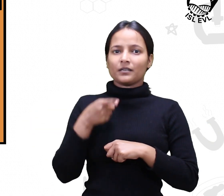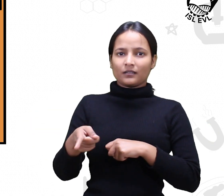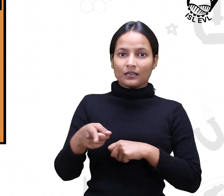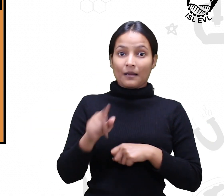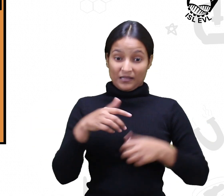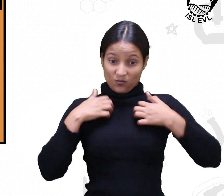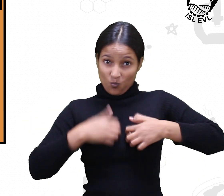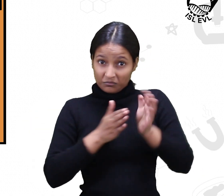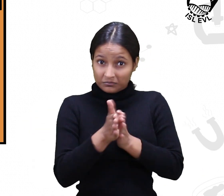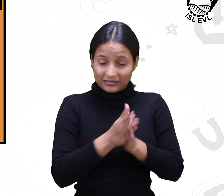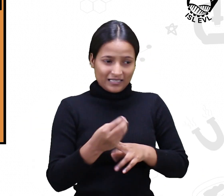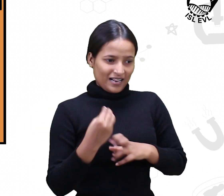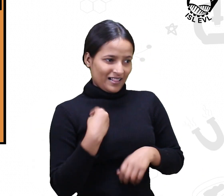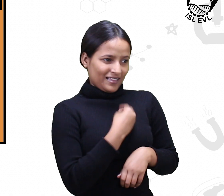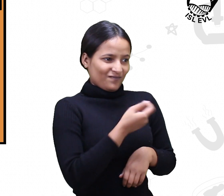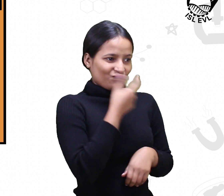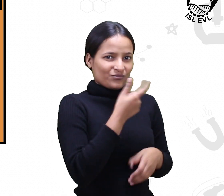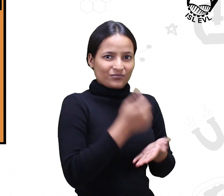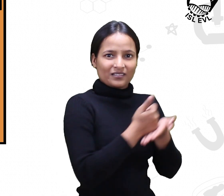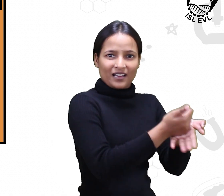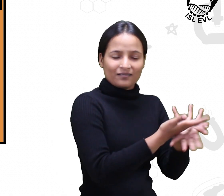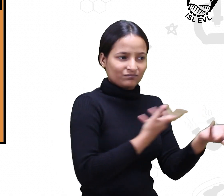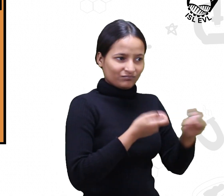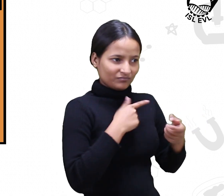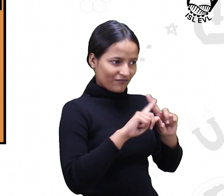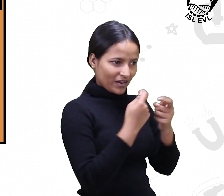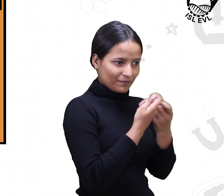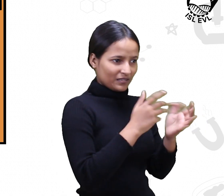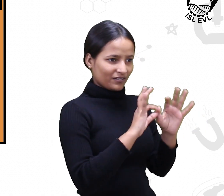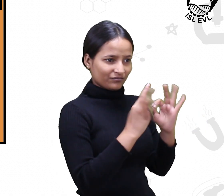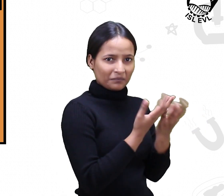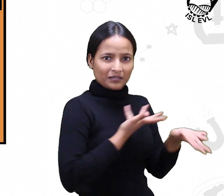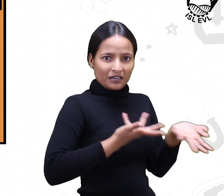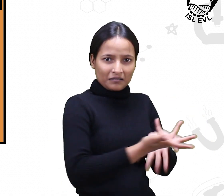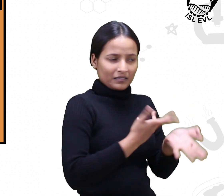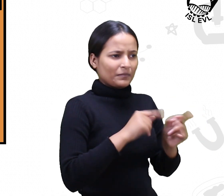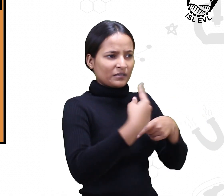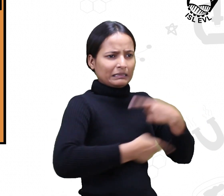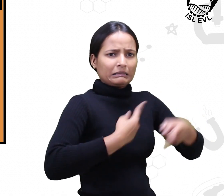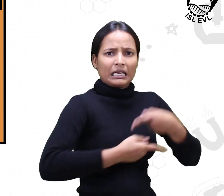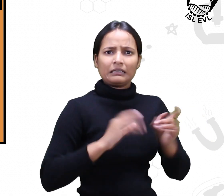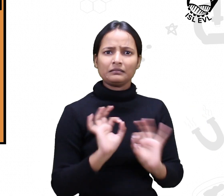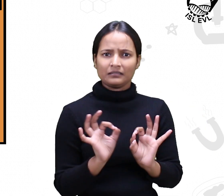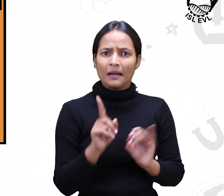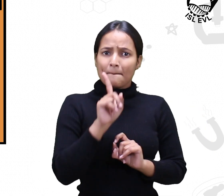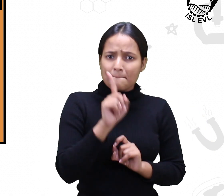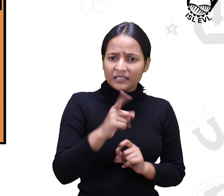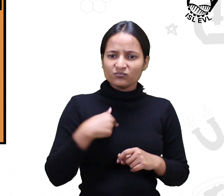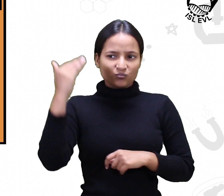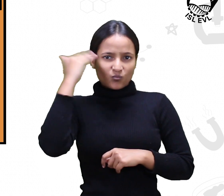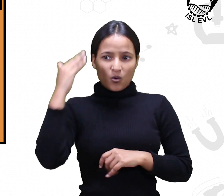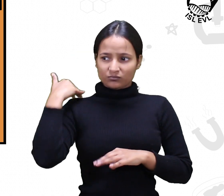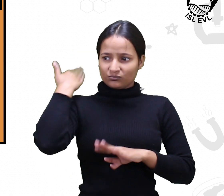my salary from. But the questions I ask can be clinical. Right. So while I'm not practicing medicine and I don't see patients every day and